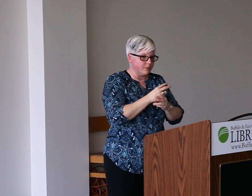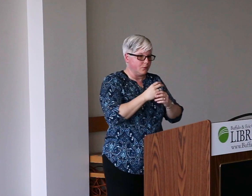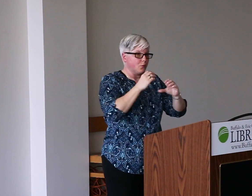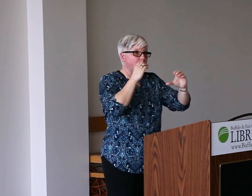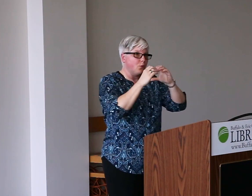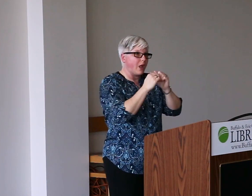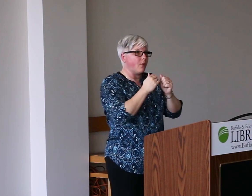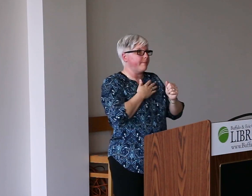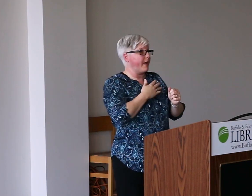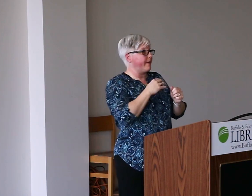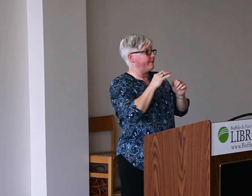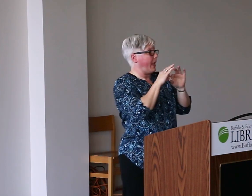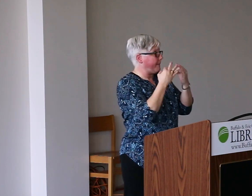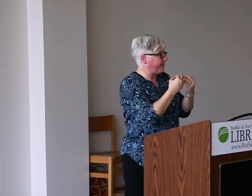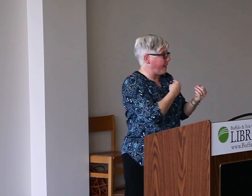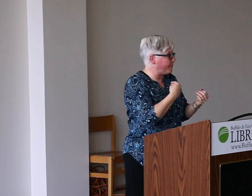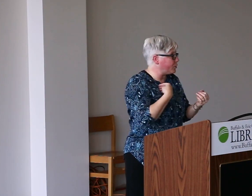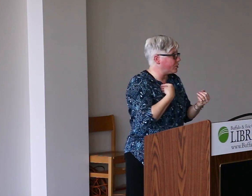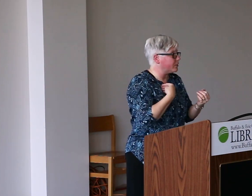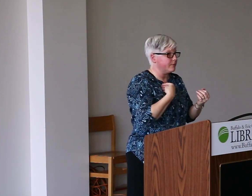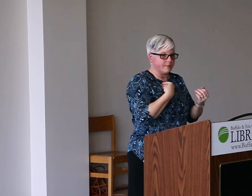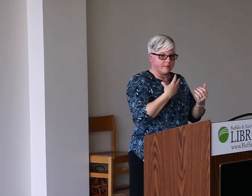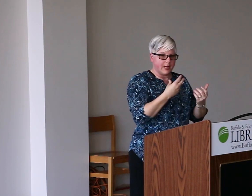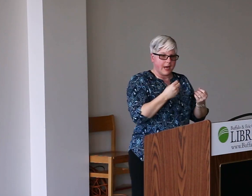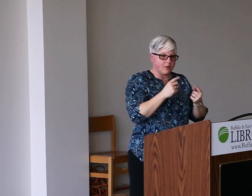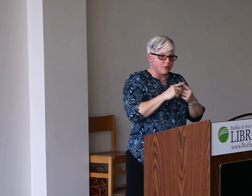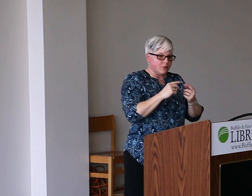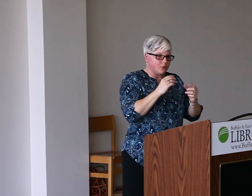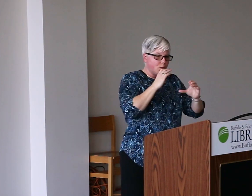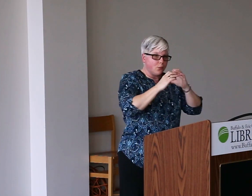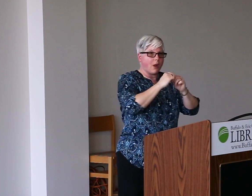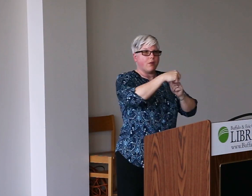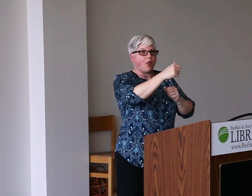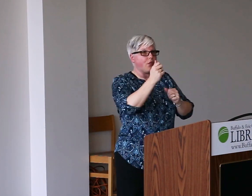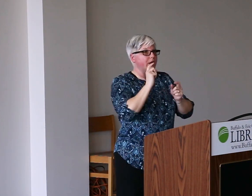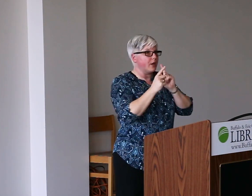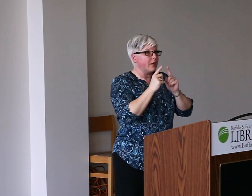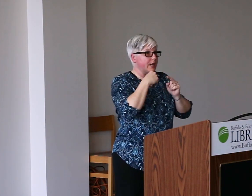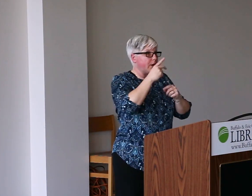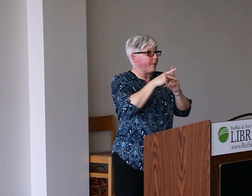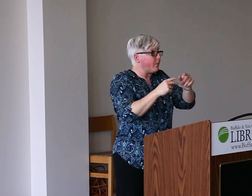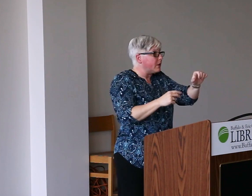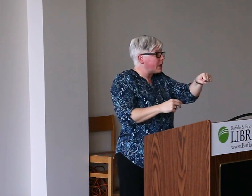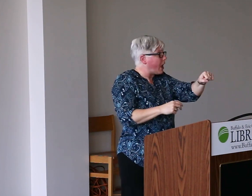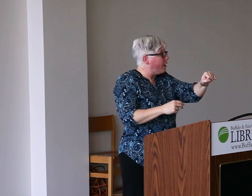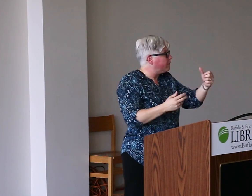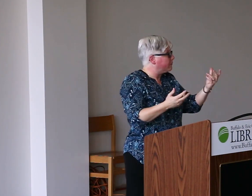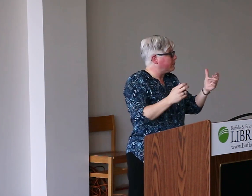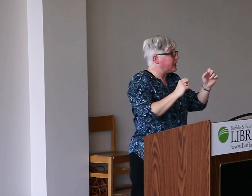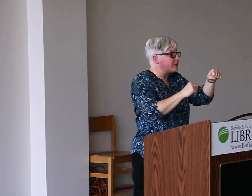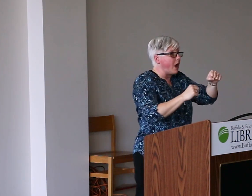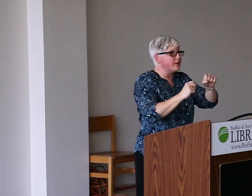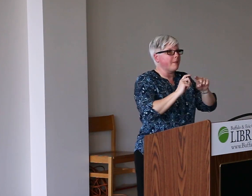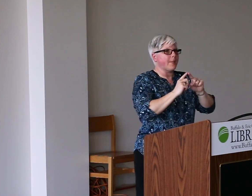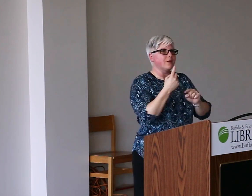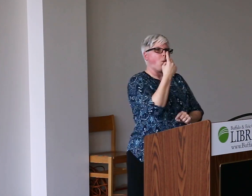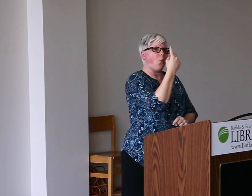the hearing world, to be able to communicate with my family members and to communicate with other hearing people. Yeah, it